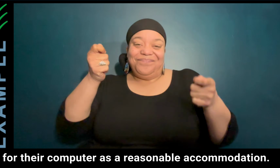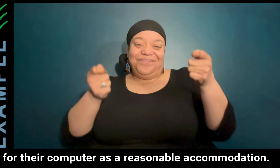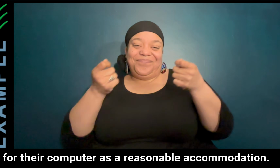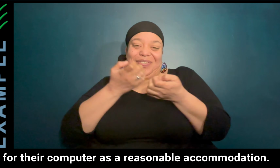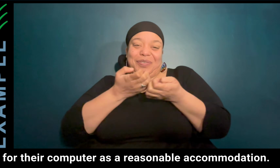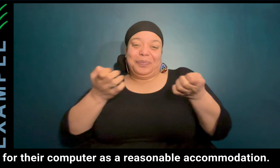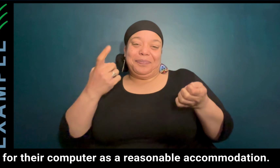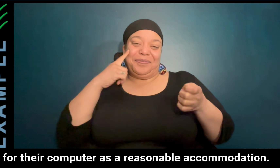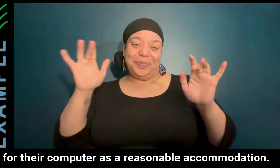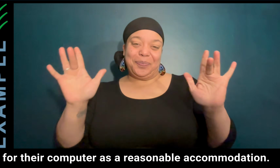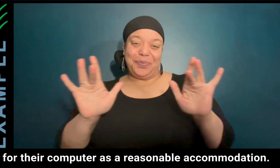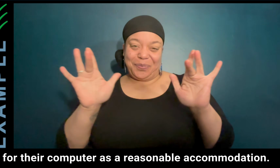accommodation.